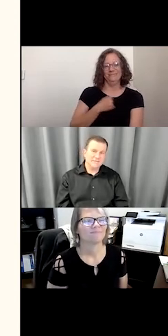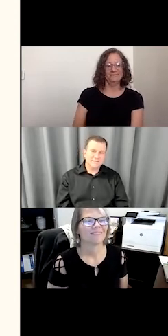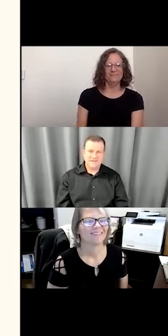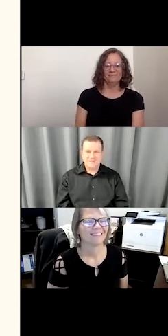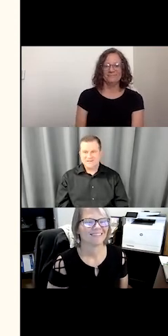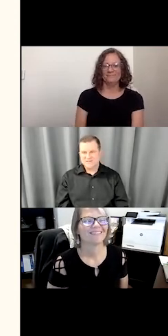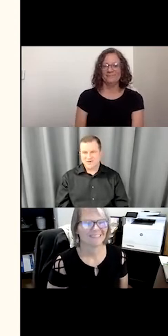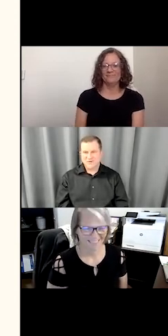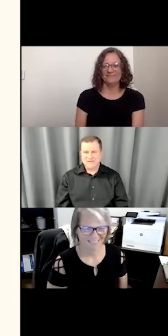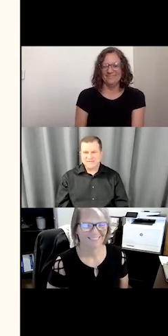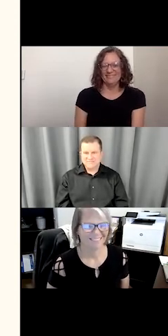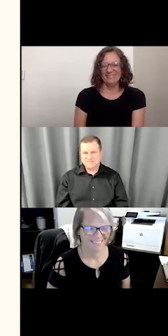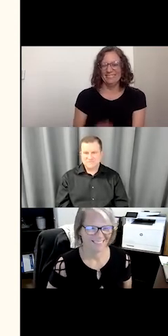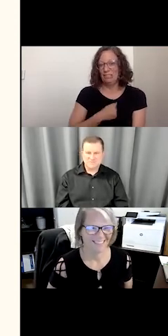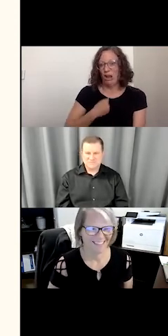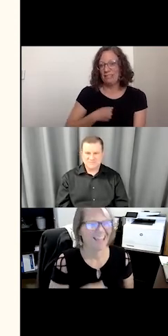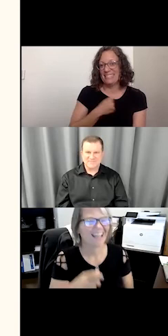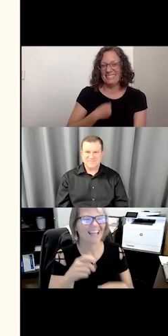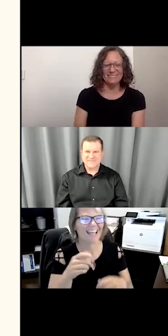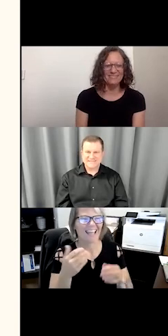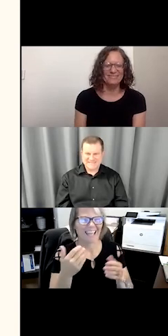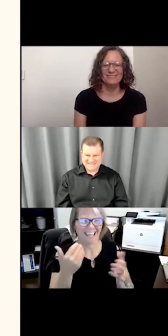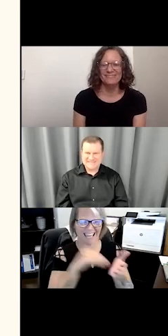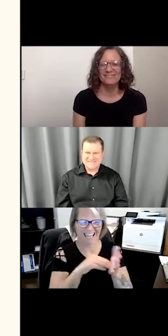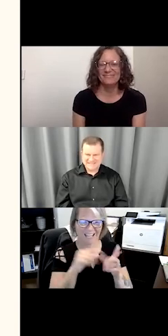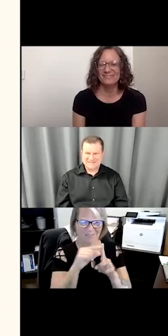Sorry, sorry.